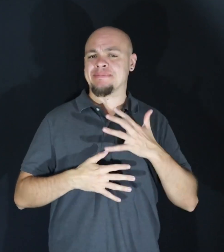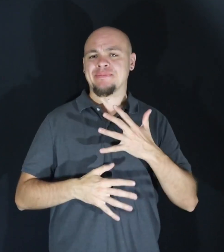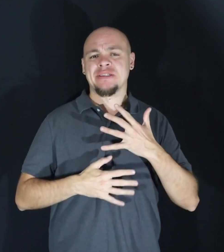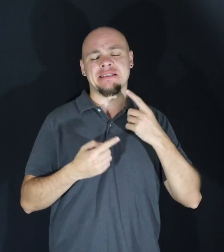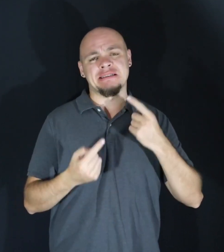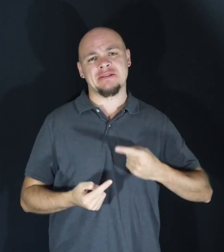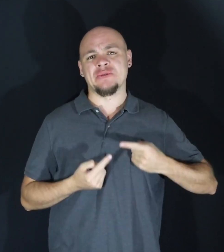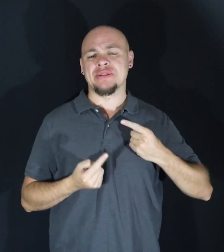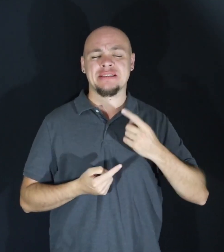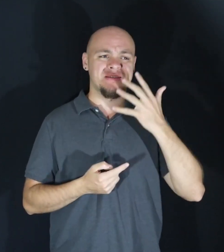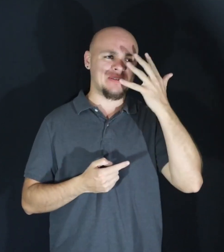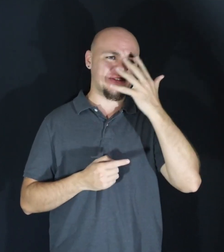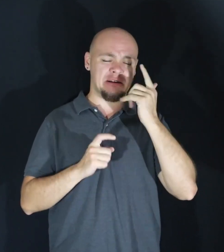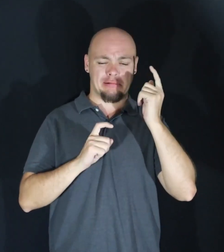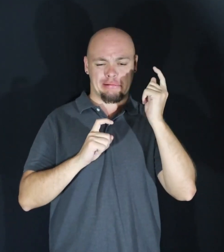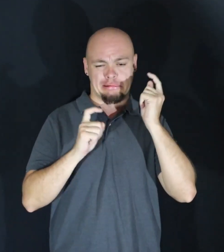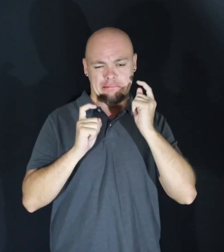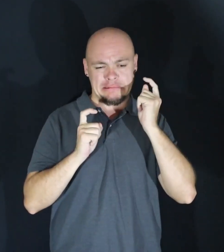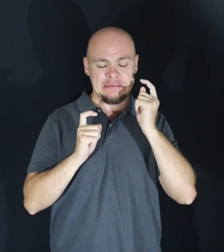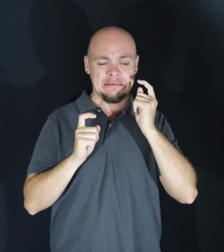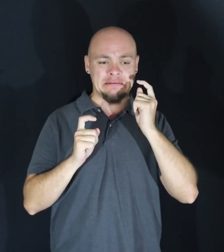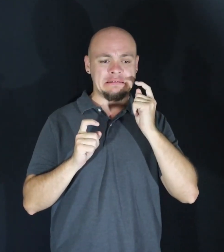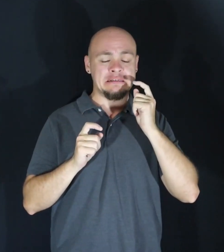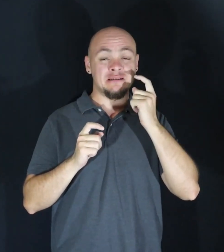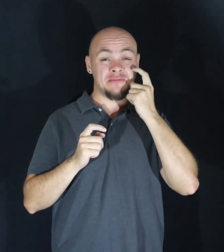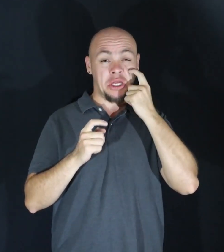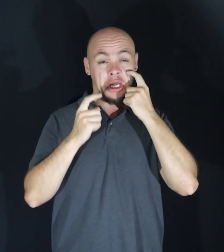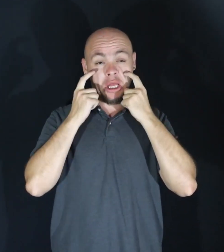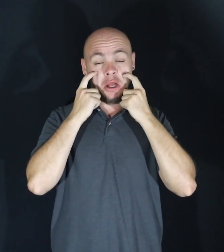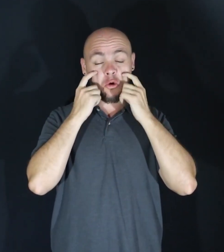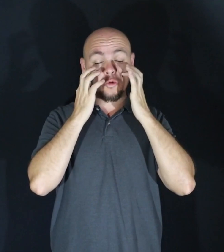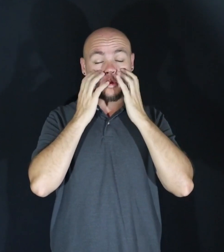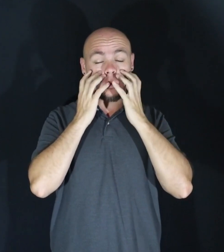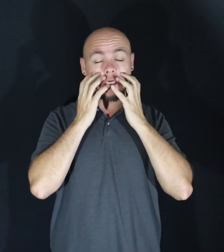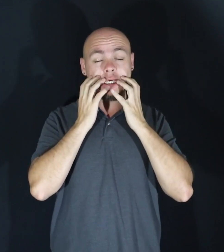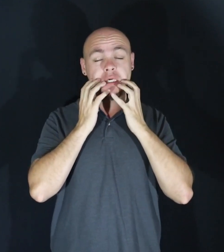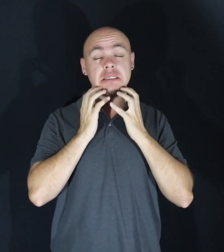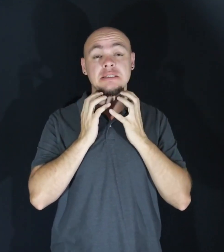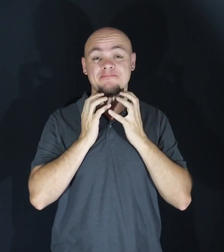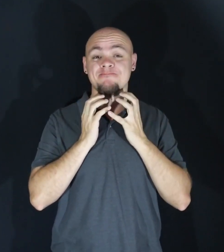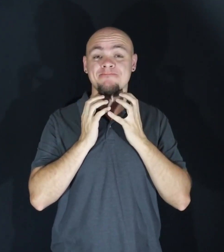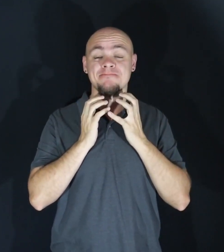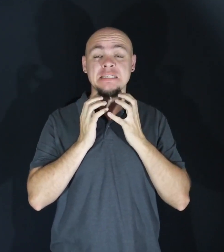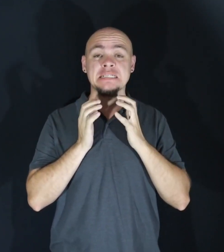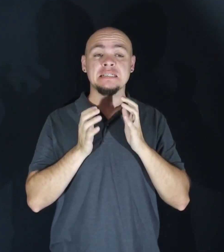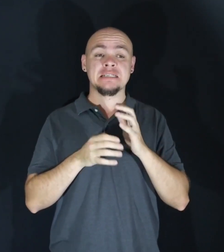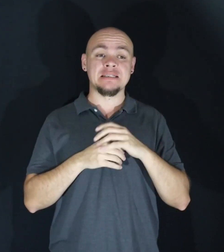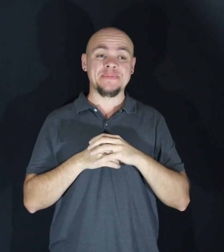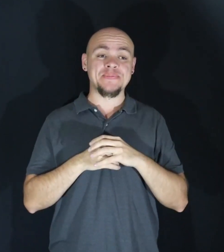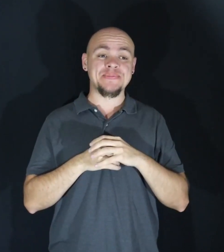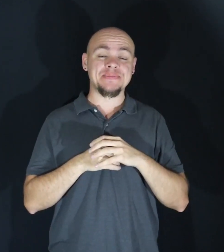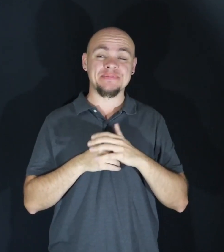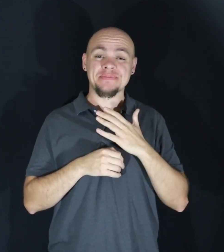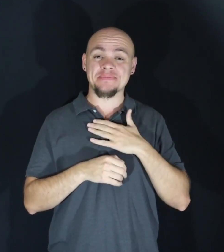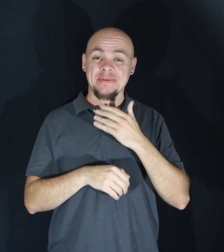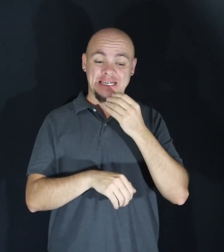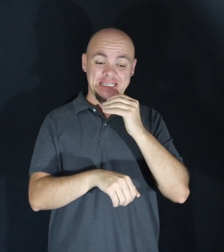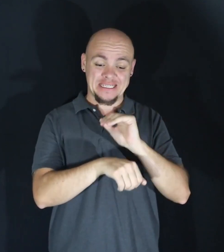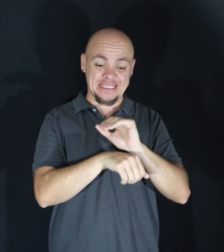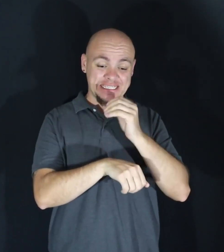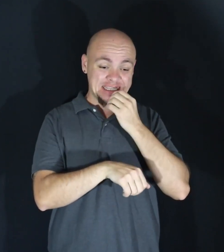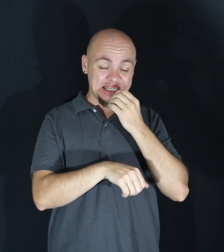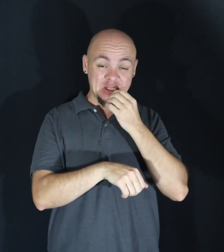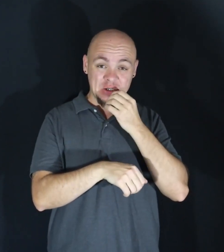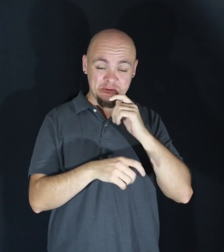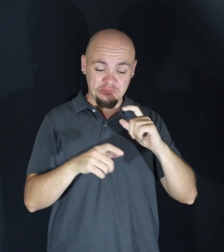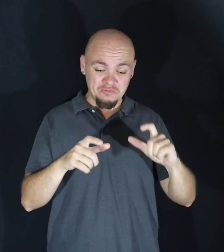My face was tense. Tears welled in my eyes, so I forced down a few bites of my dinner and